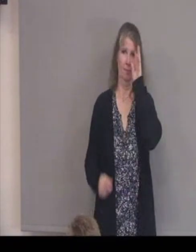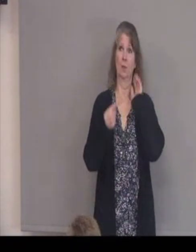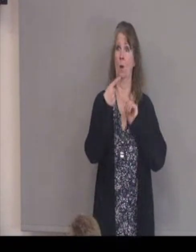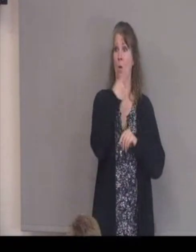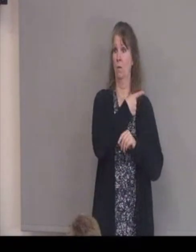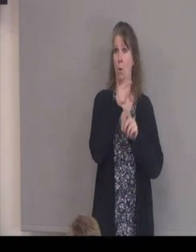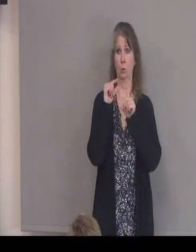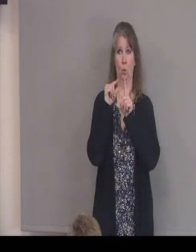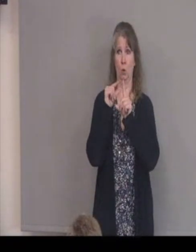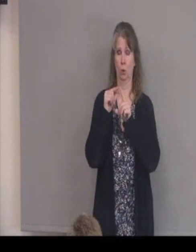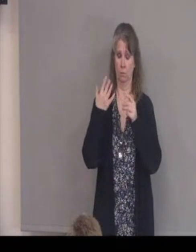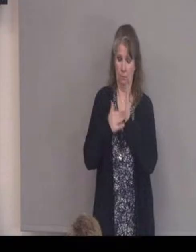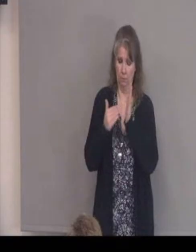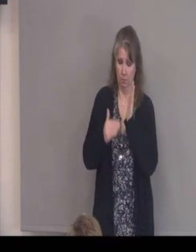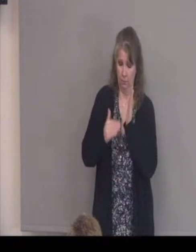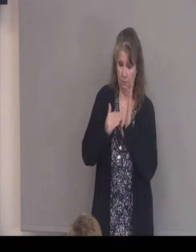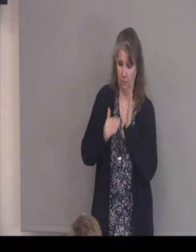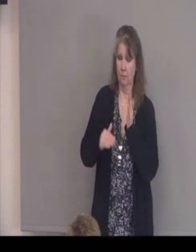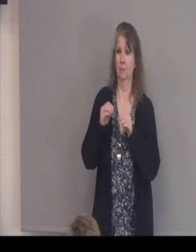to.